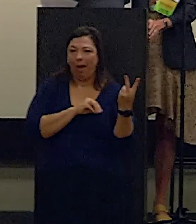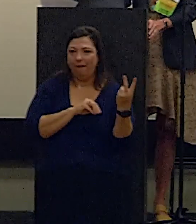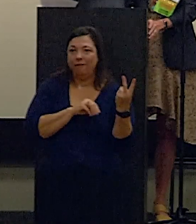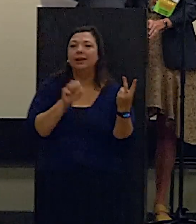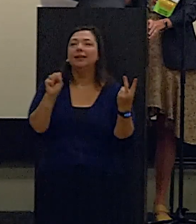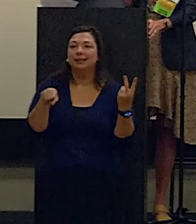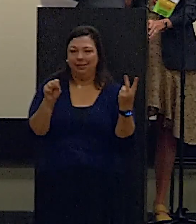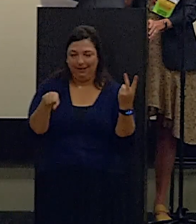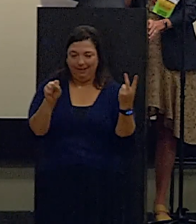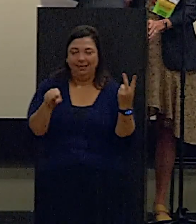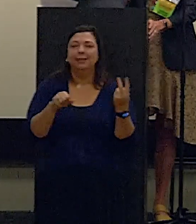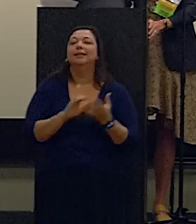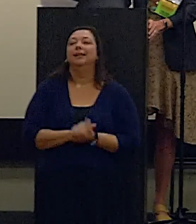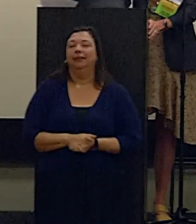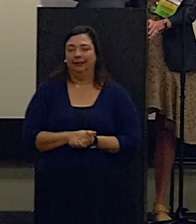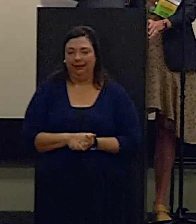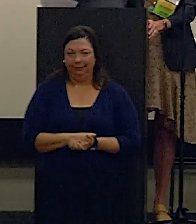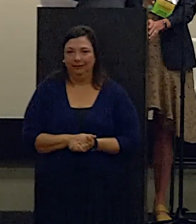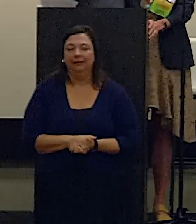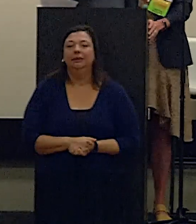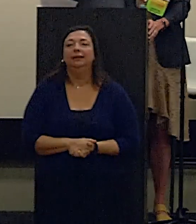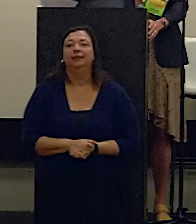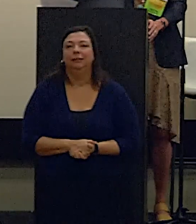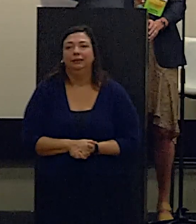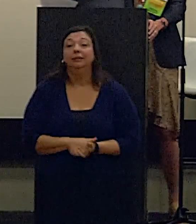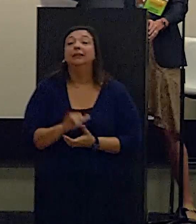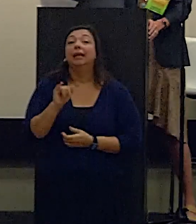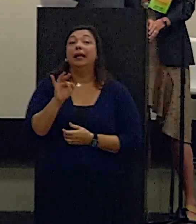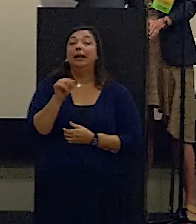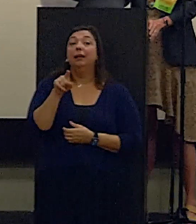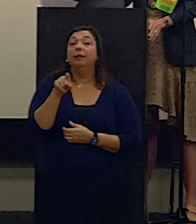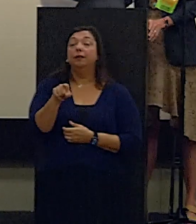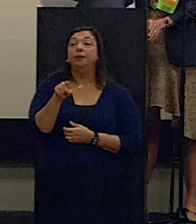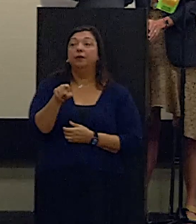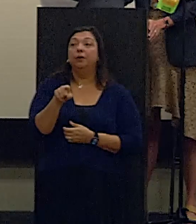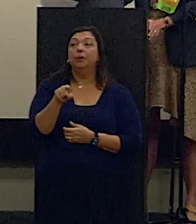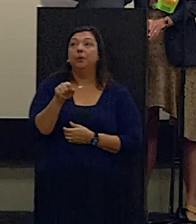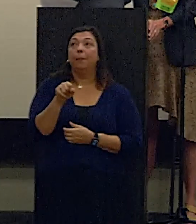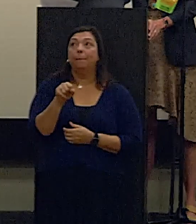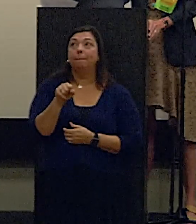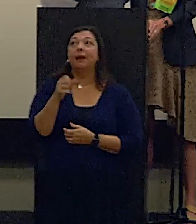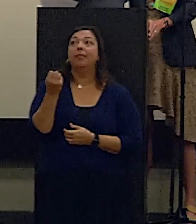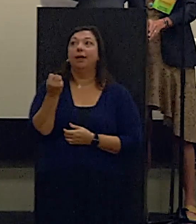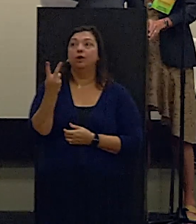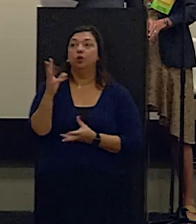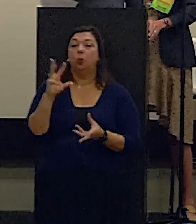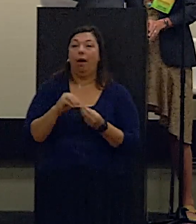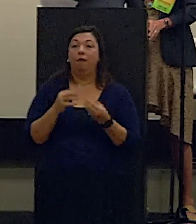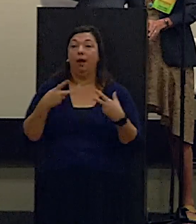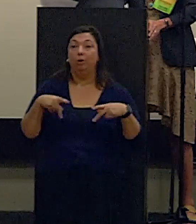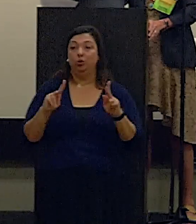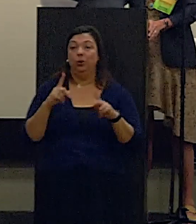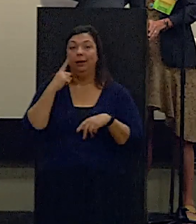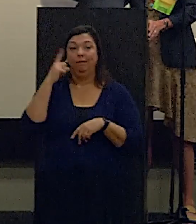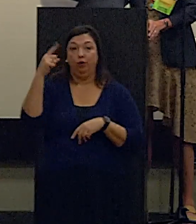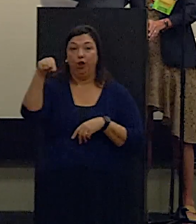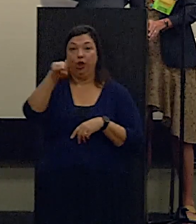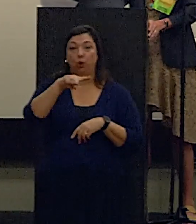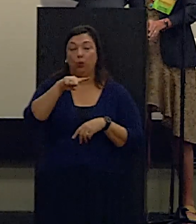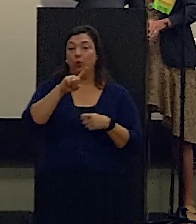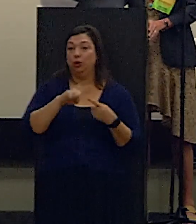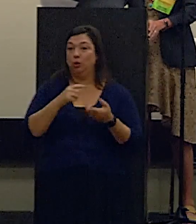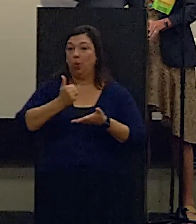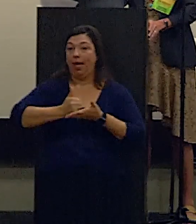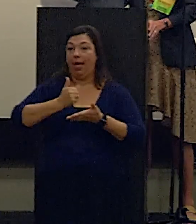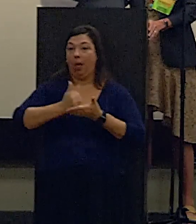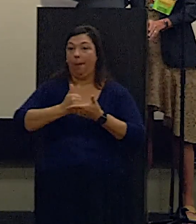12, yep, 12. So if you take, there are 12 opportunities for you to